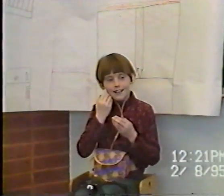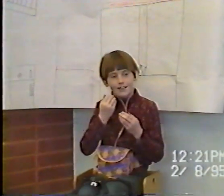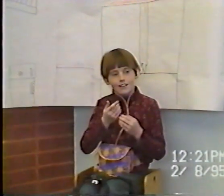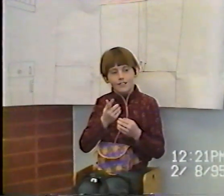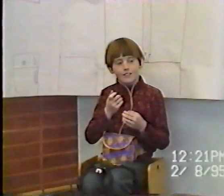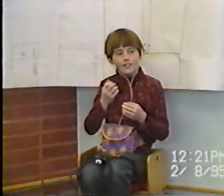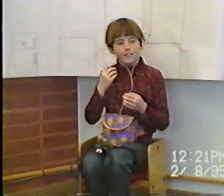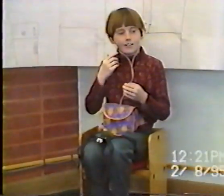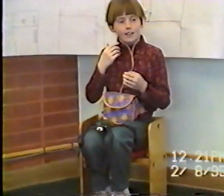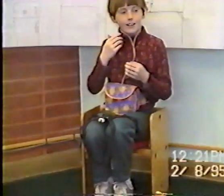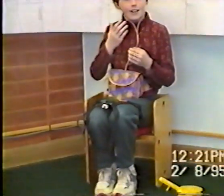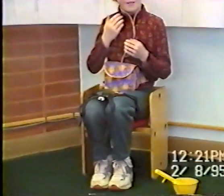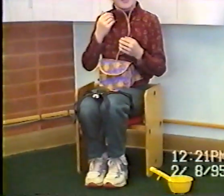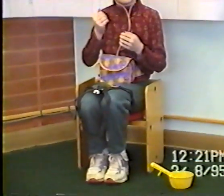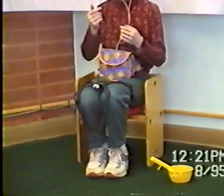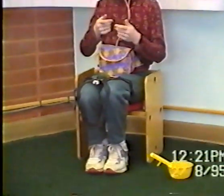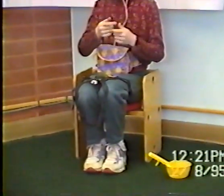Eating her curds and whey.